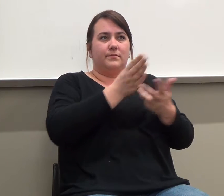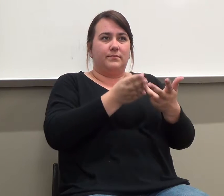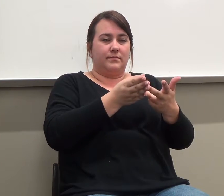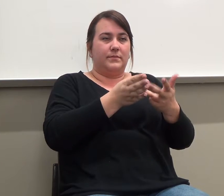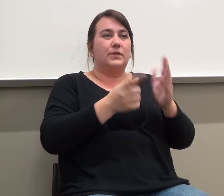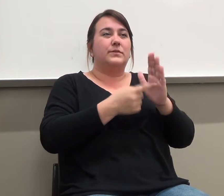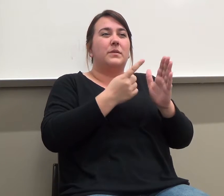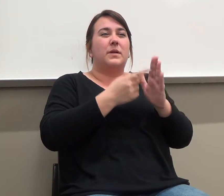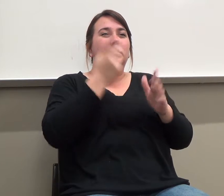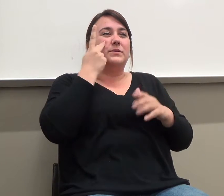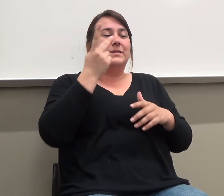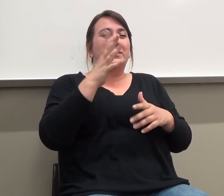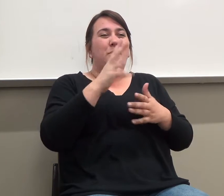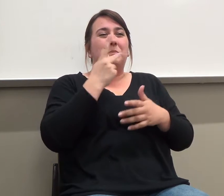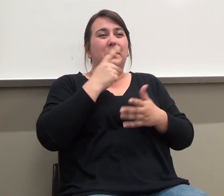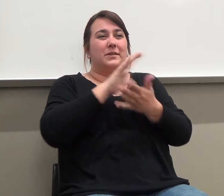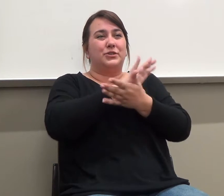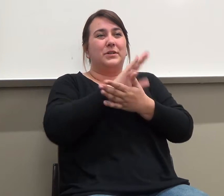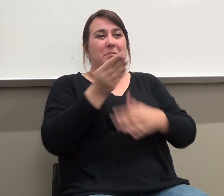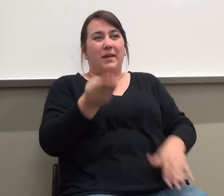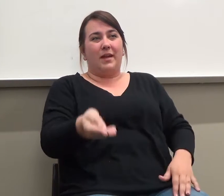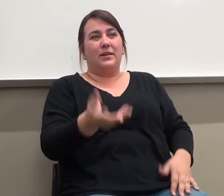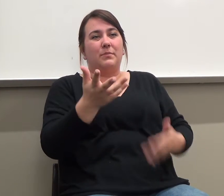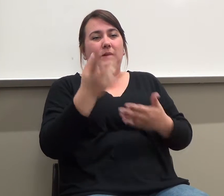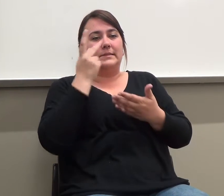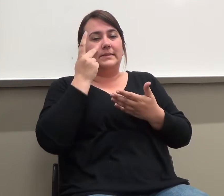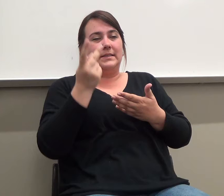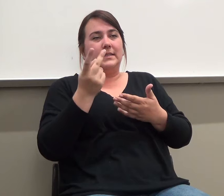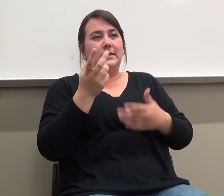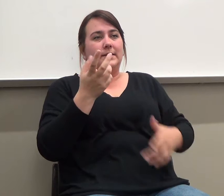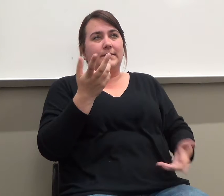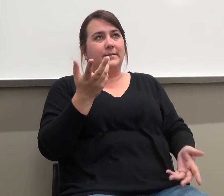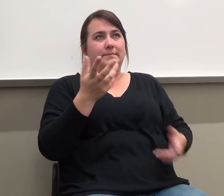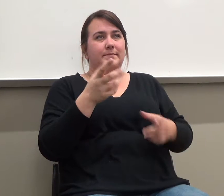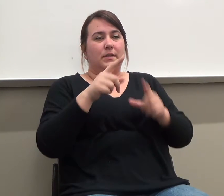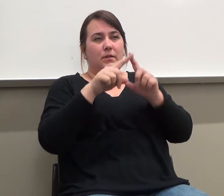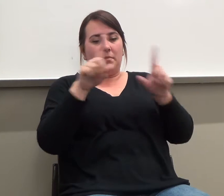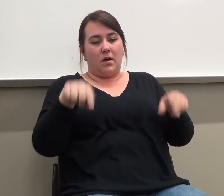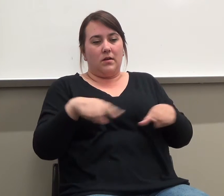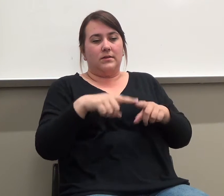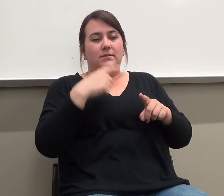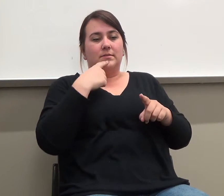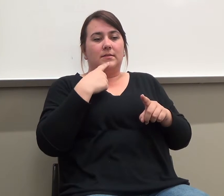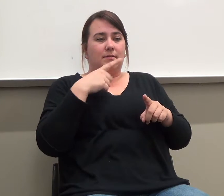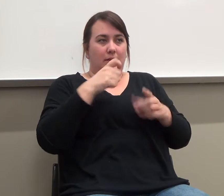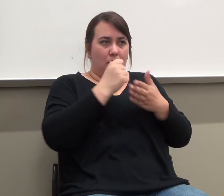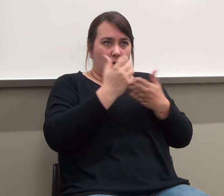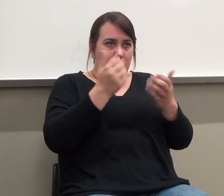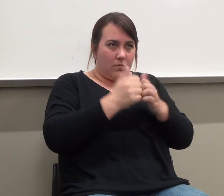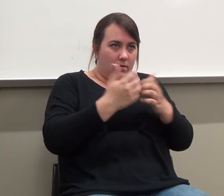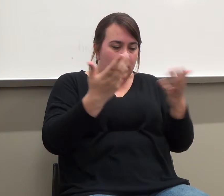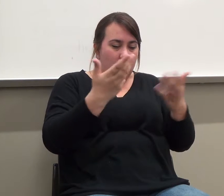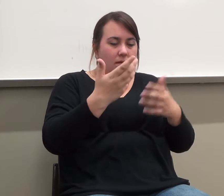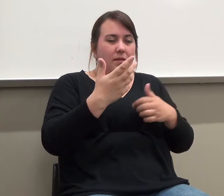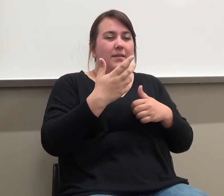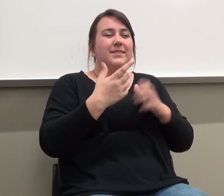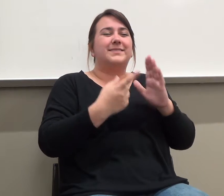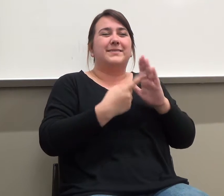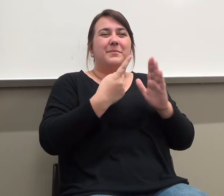see if you get a pink sheet back from me and it says in the little box there, what do you need help with? Sometimes it's like a